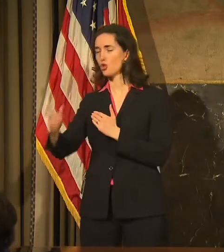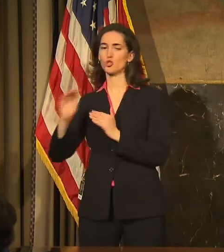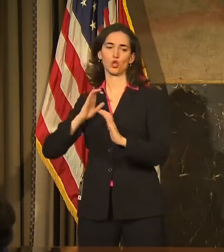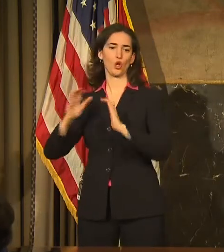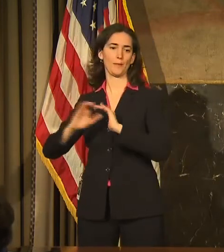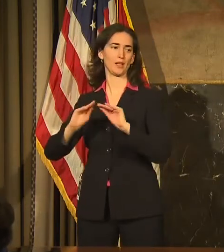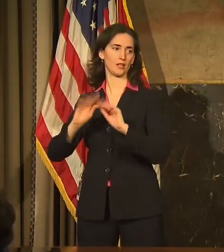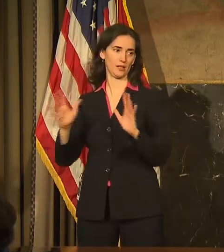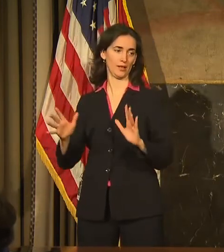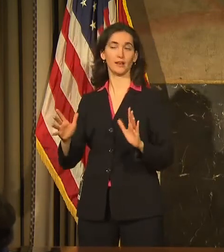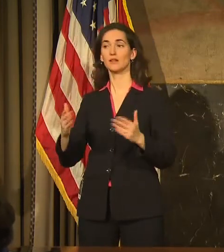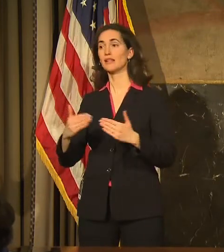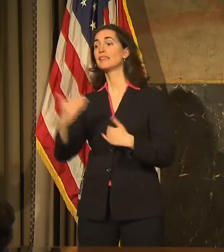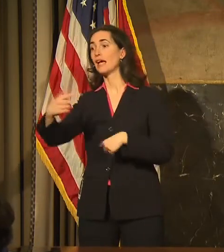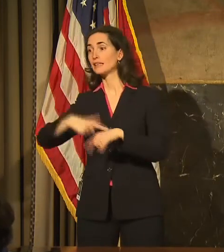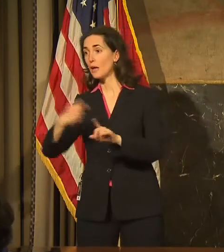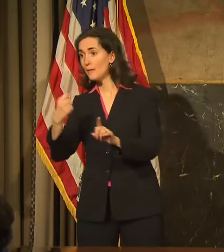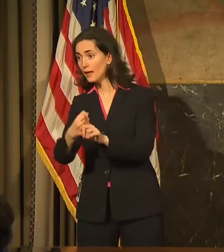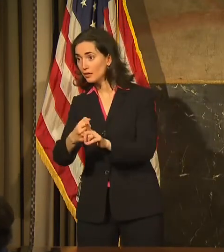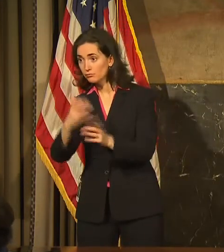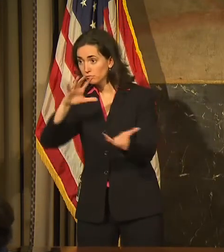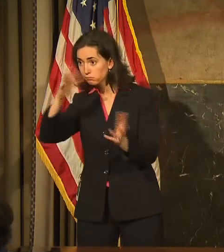for the next events as well.